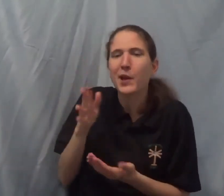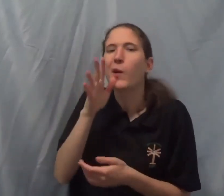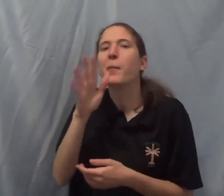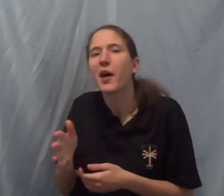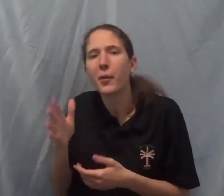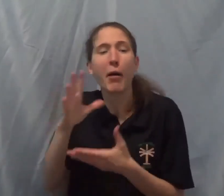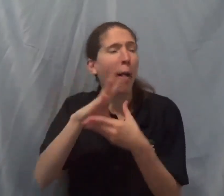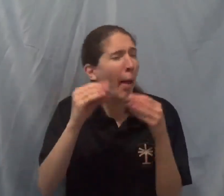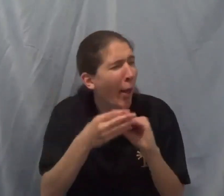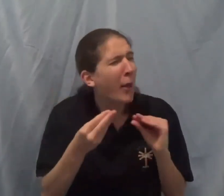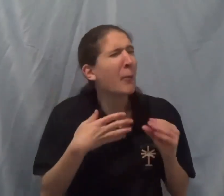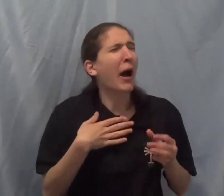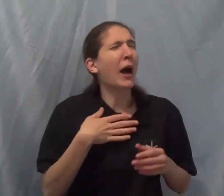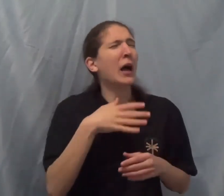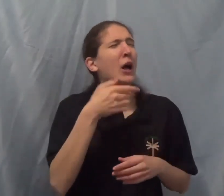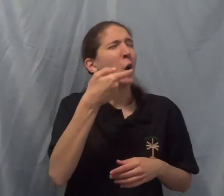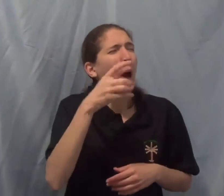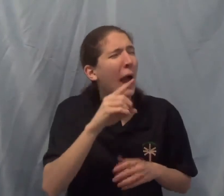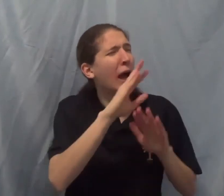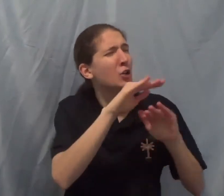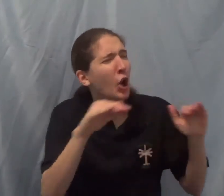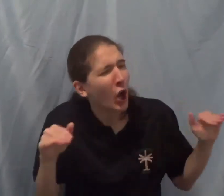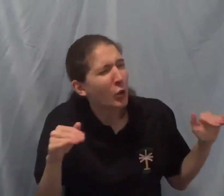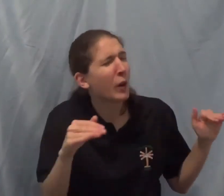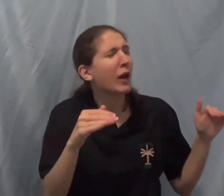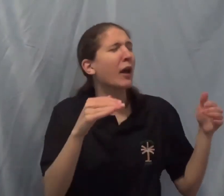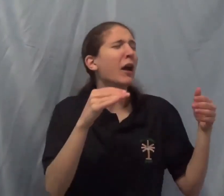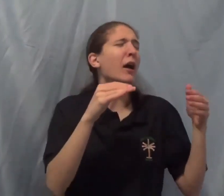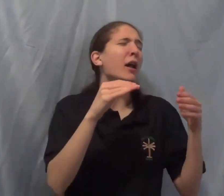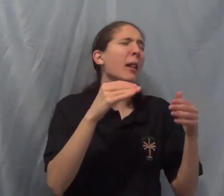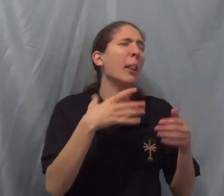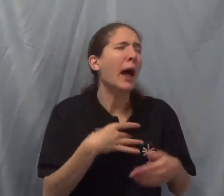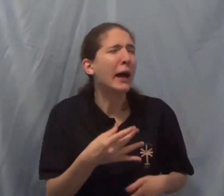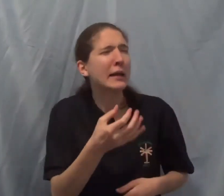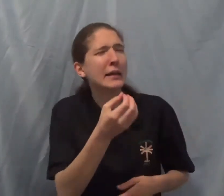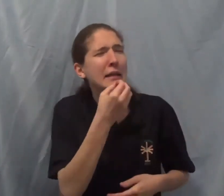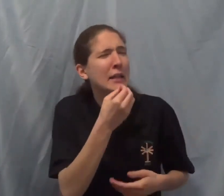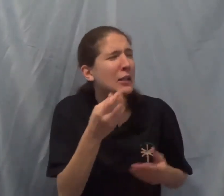why you're hiding behind the collar. I said, yeah.